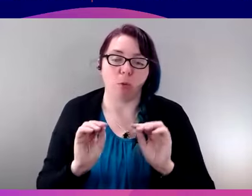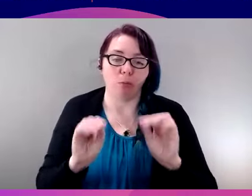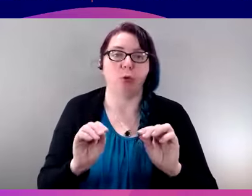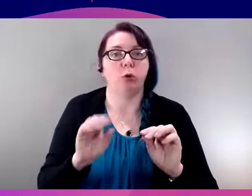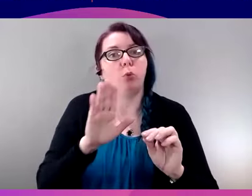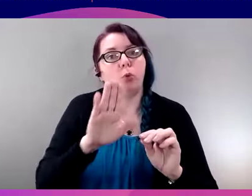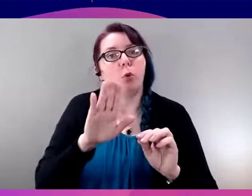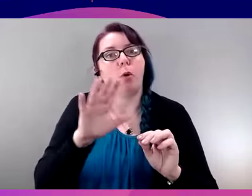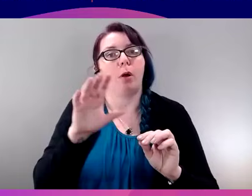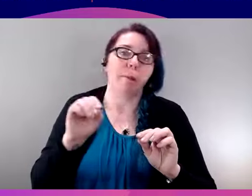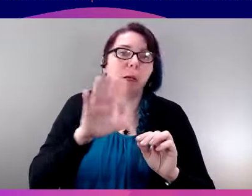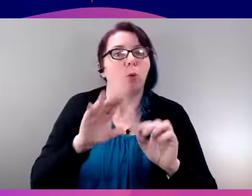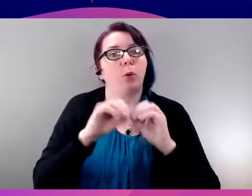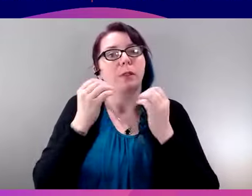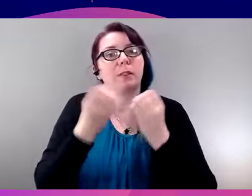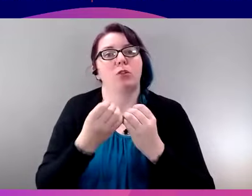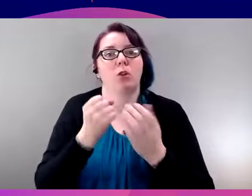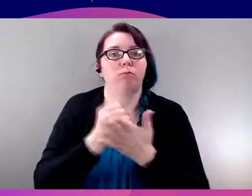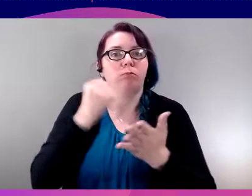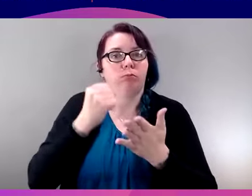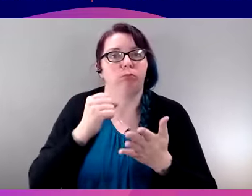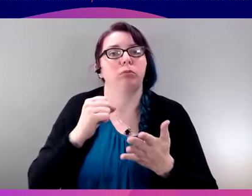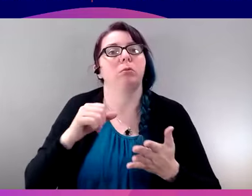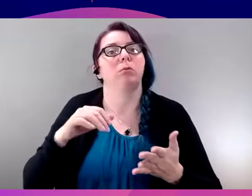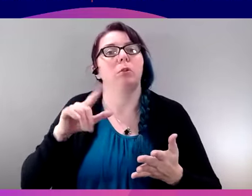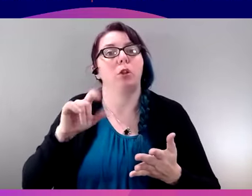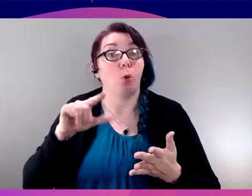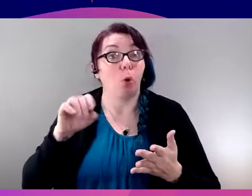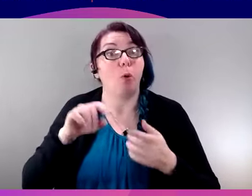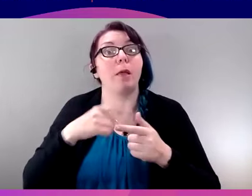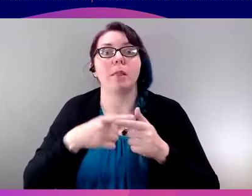sometimes offering someone resources is a really great way to get a partnership started.